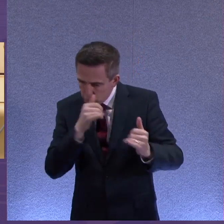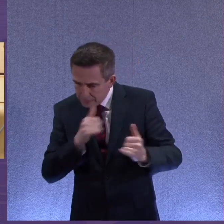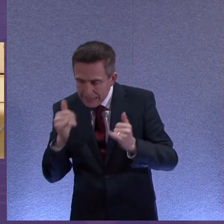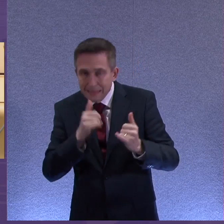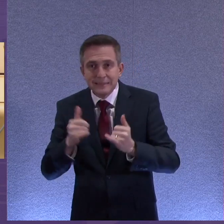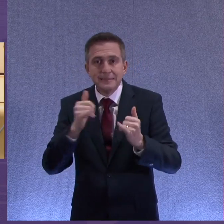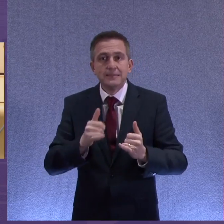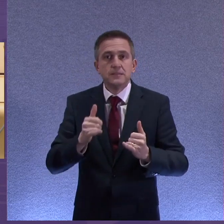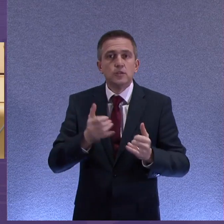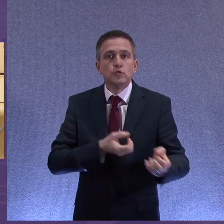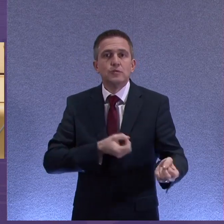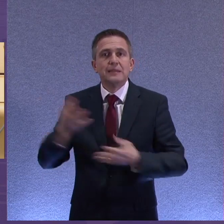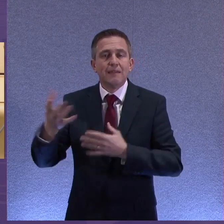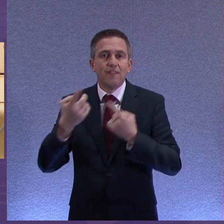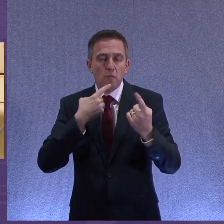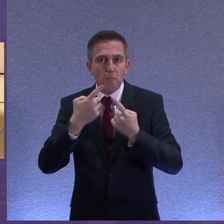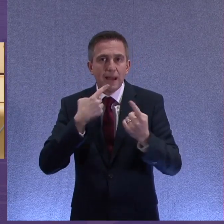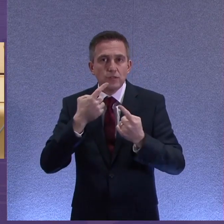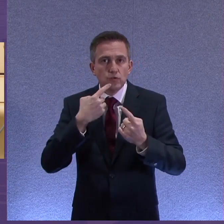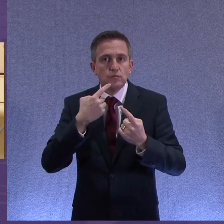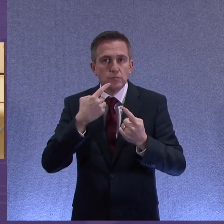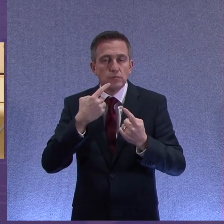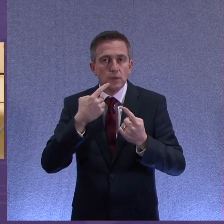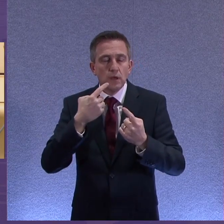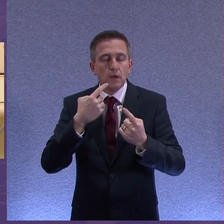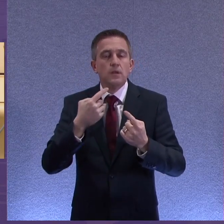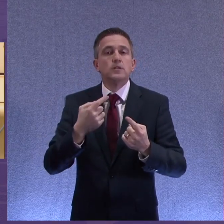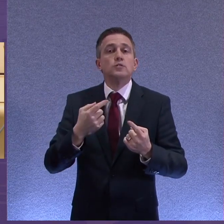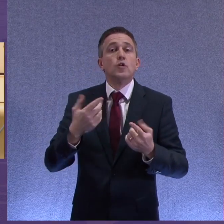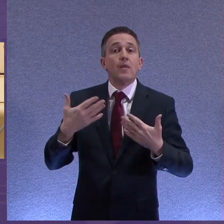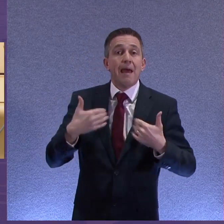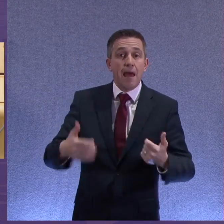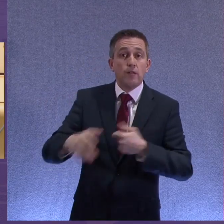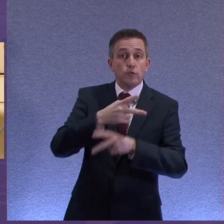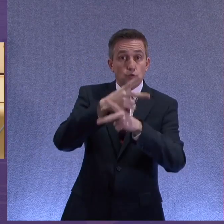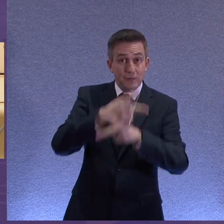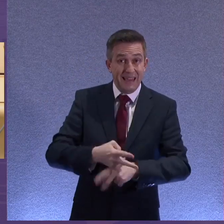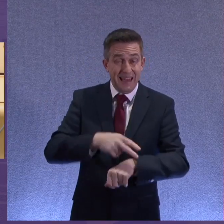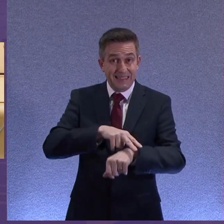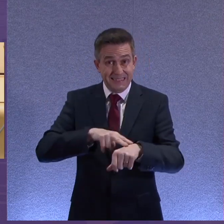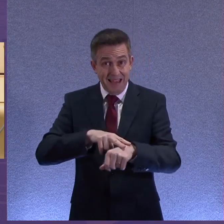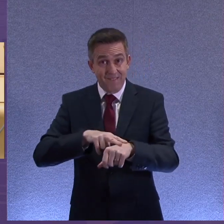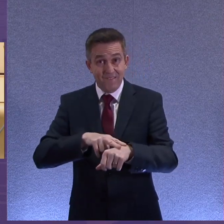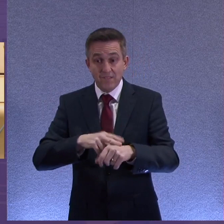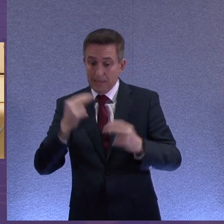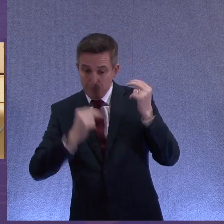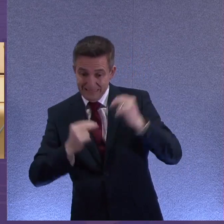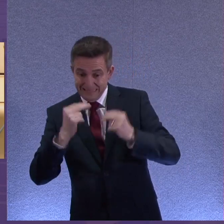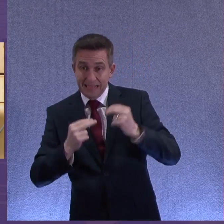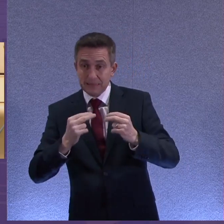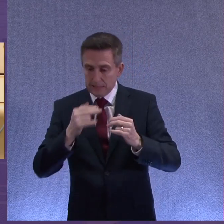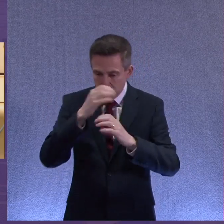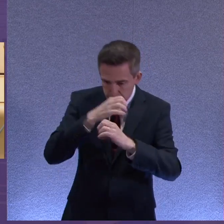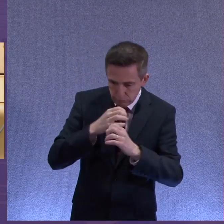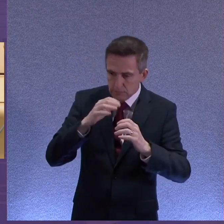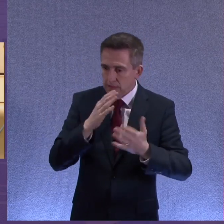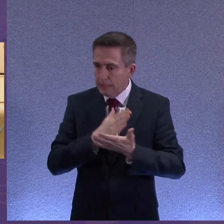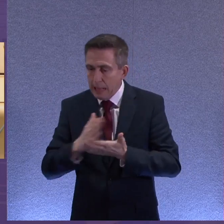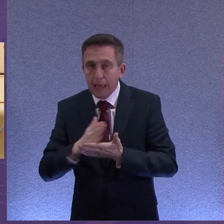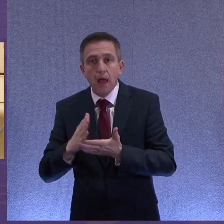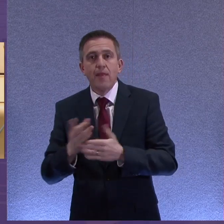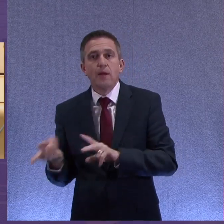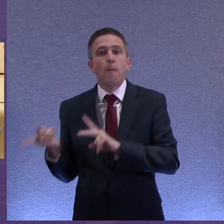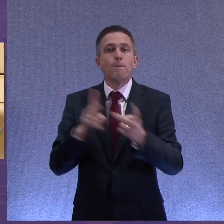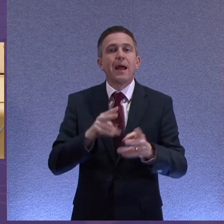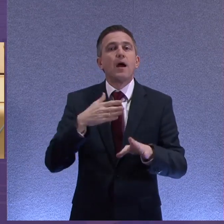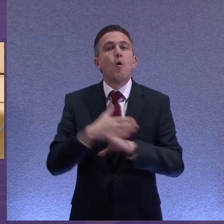terms of providing essential care, so that it can enable health and social care staff to be back at work when it is safe for them to do